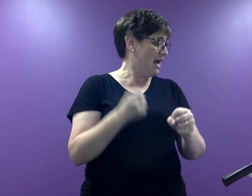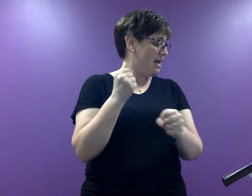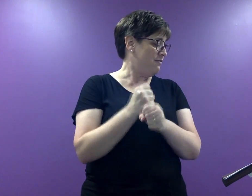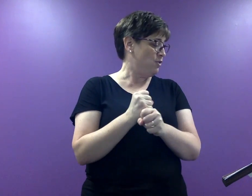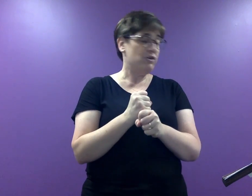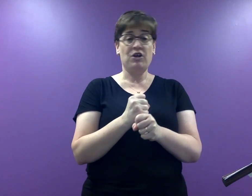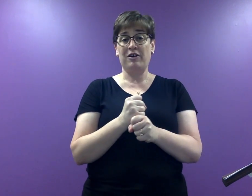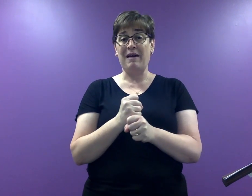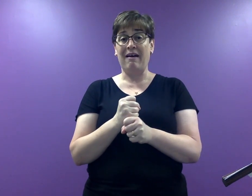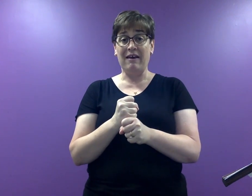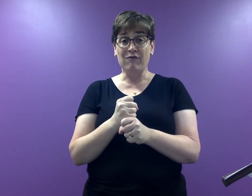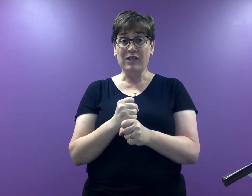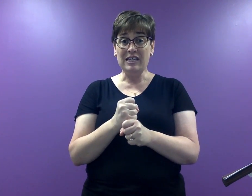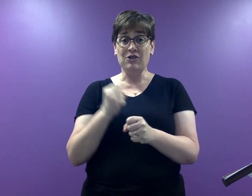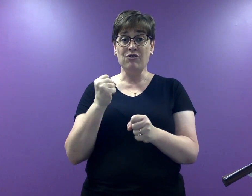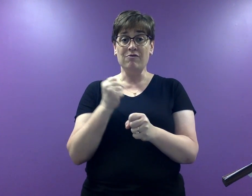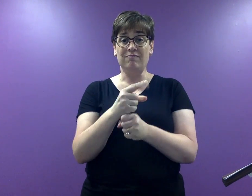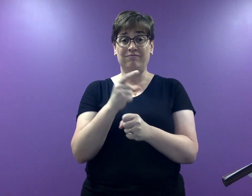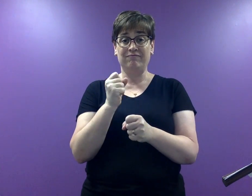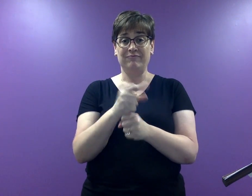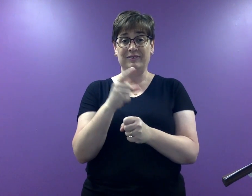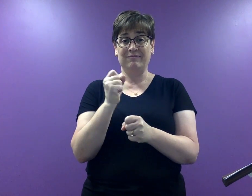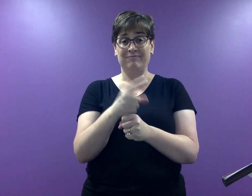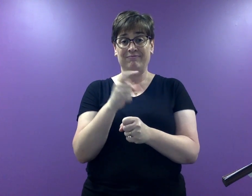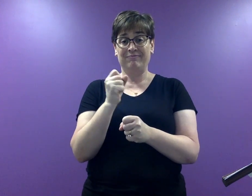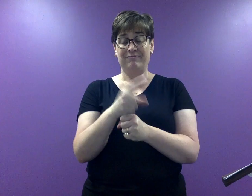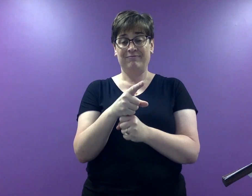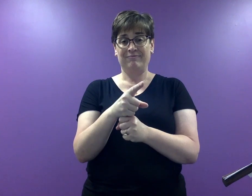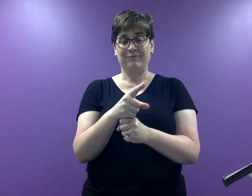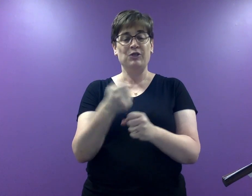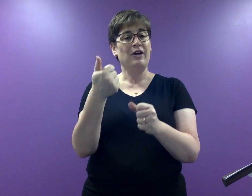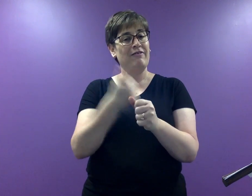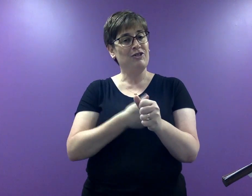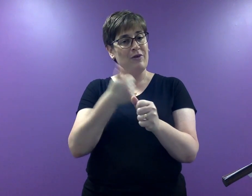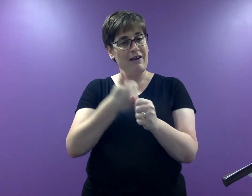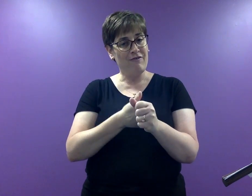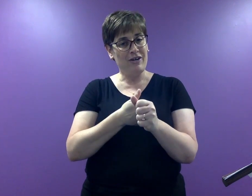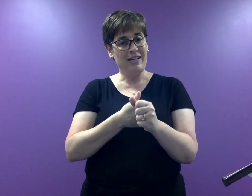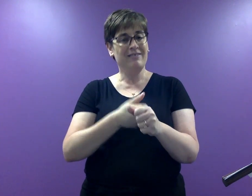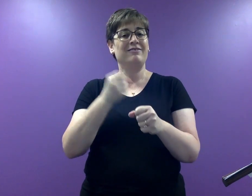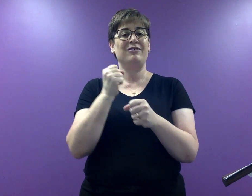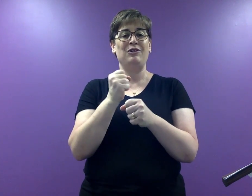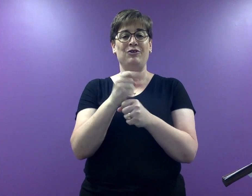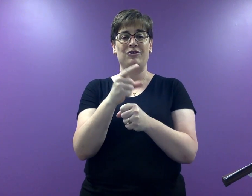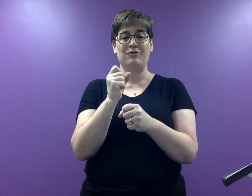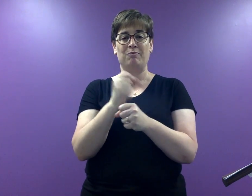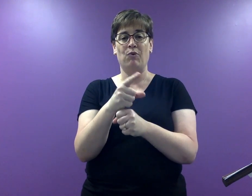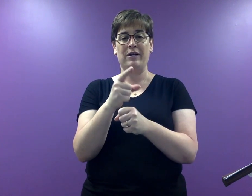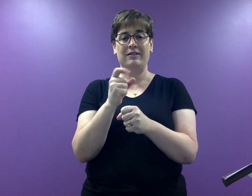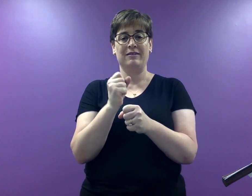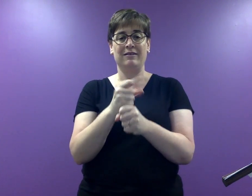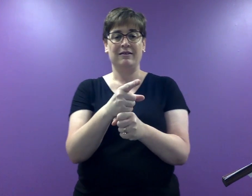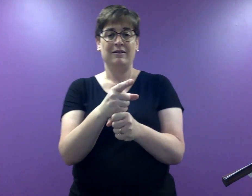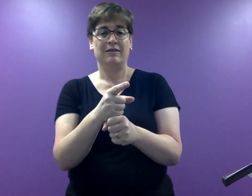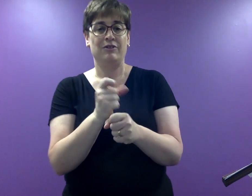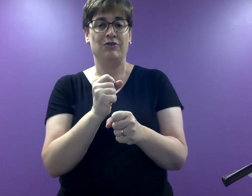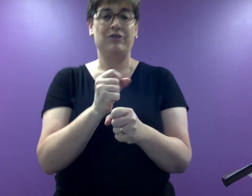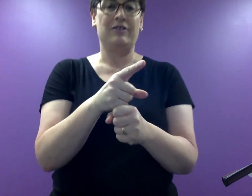If you're talking about every year, you don't have to do every. You can just point. You're just